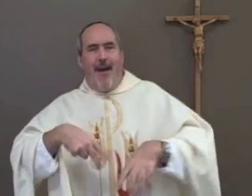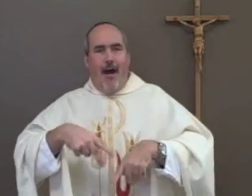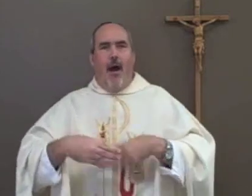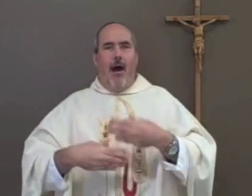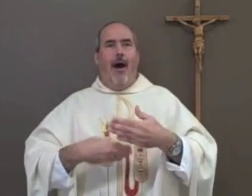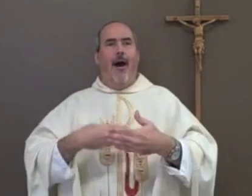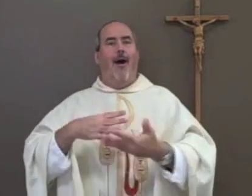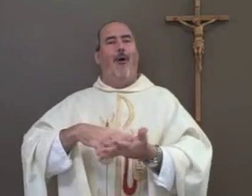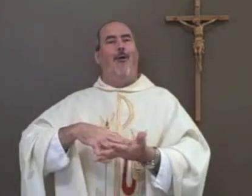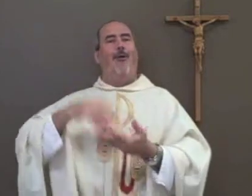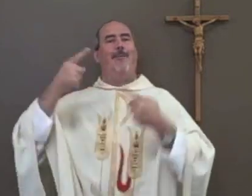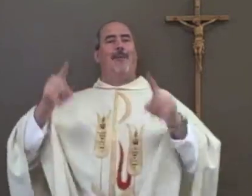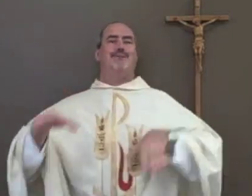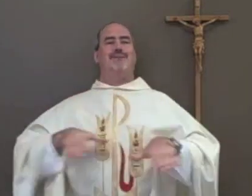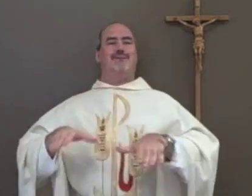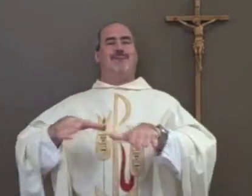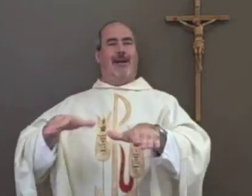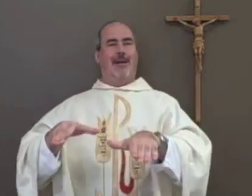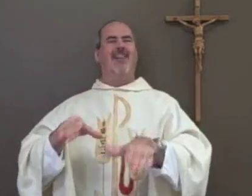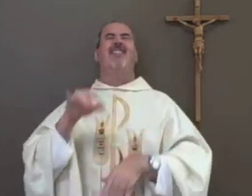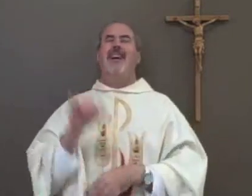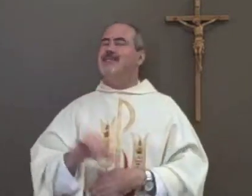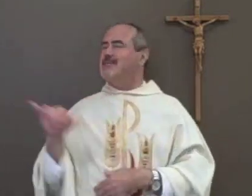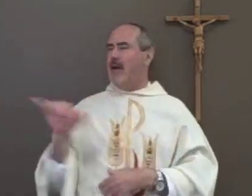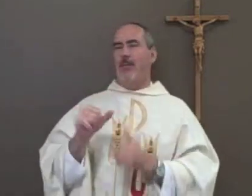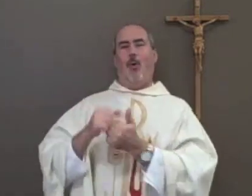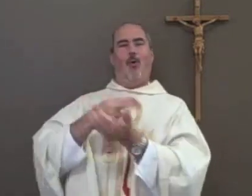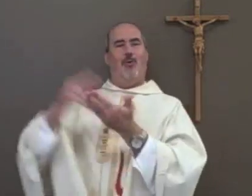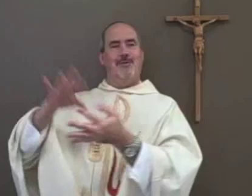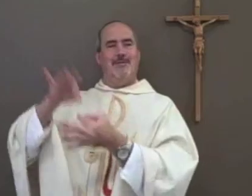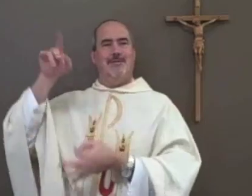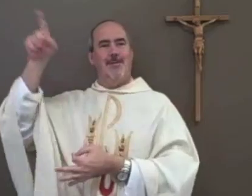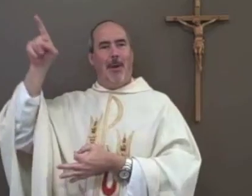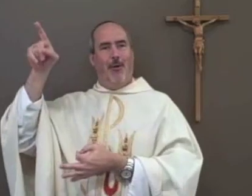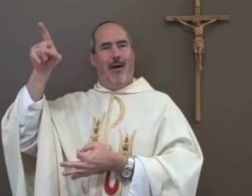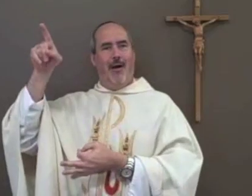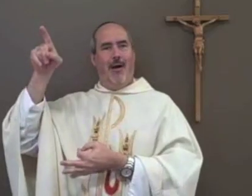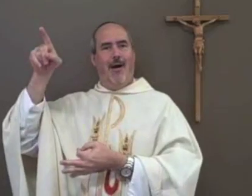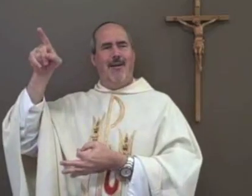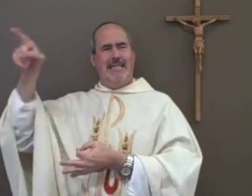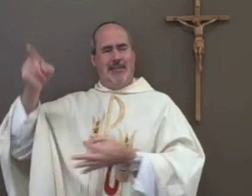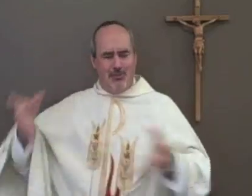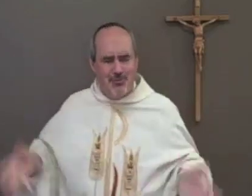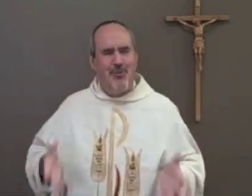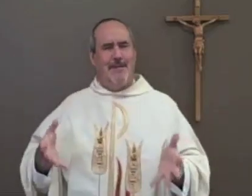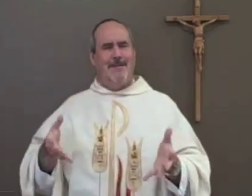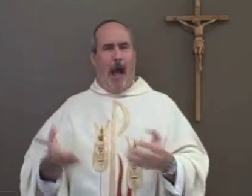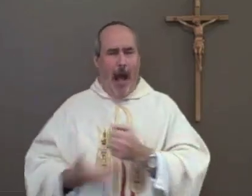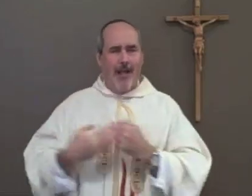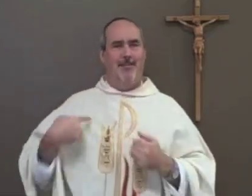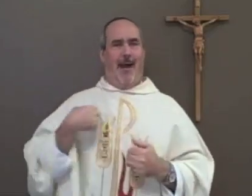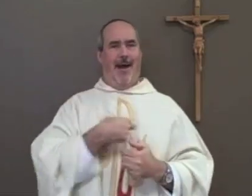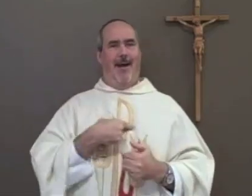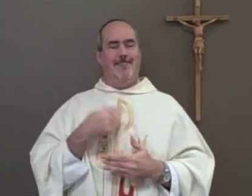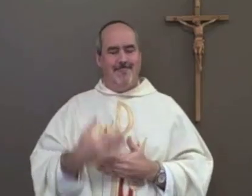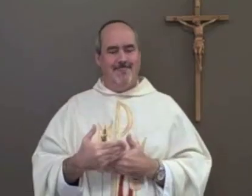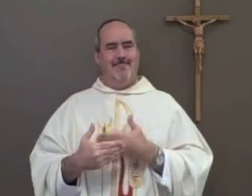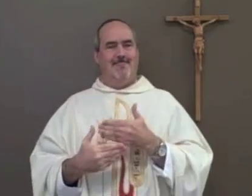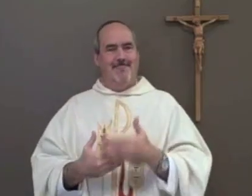them get up and we help them keep going until they're adept and able to walk. And it's the same thing with the Holy Spirit. The Holy Spirit